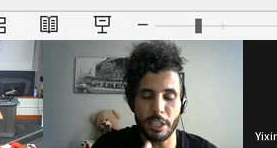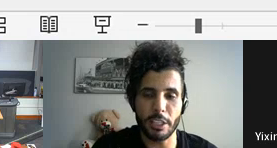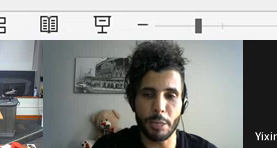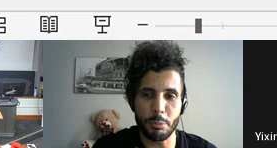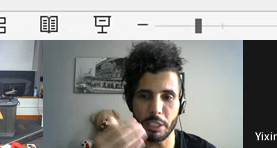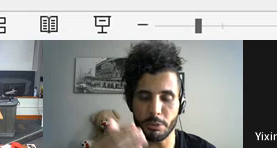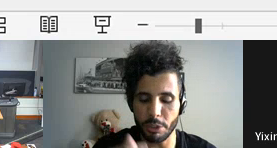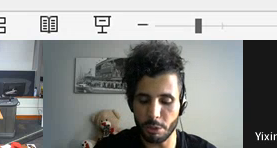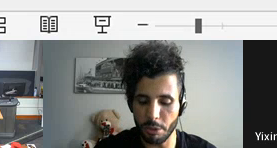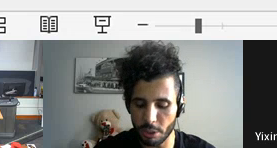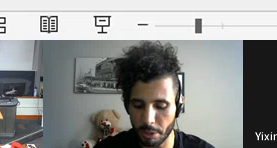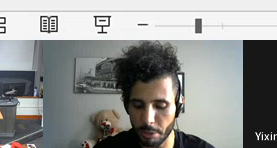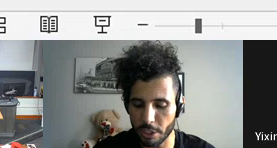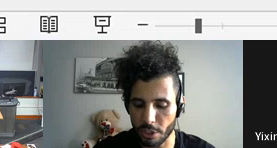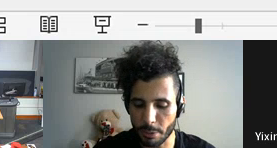indicate that I'm waiting for you to answer my question.